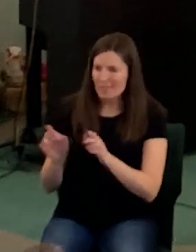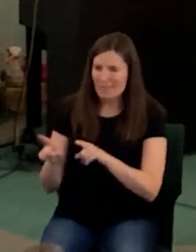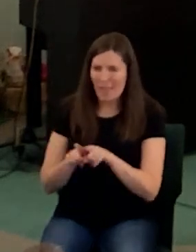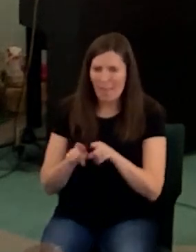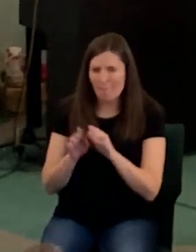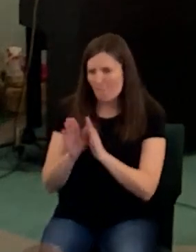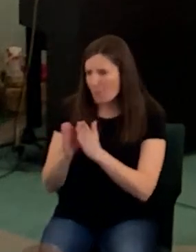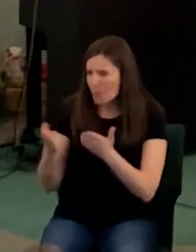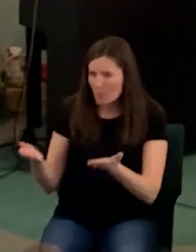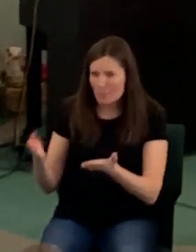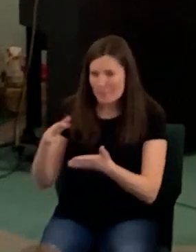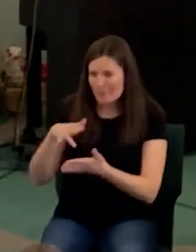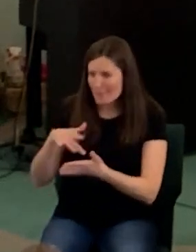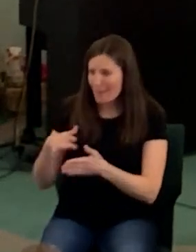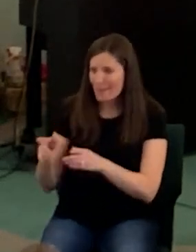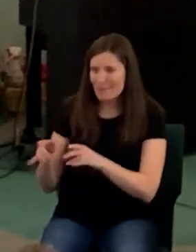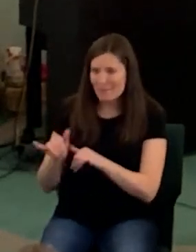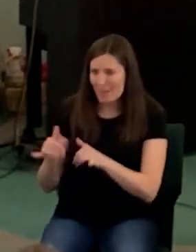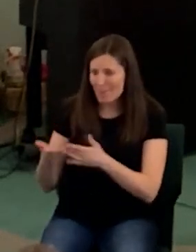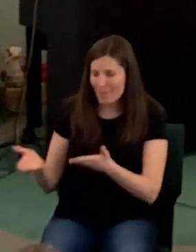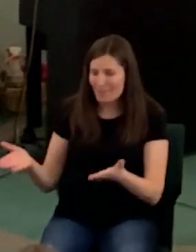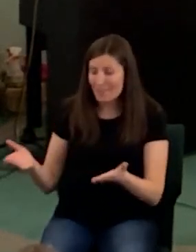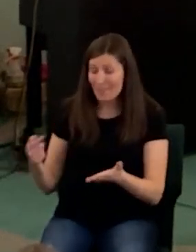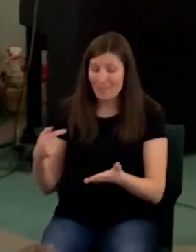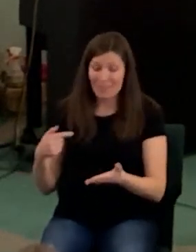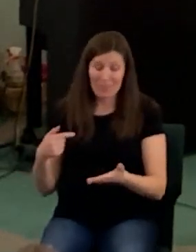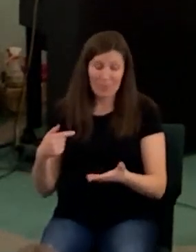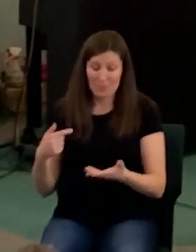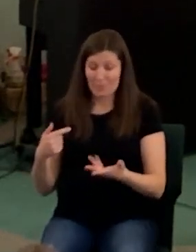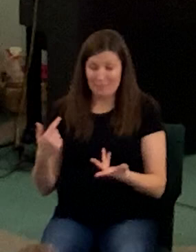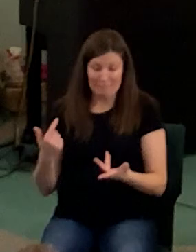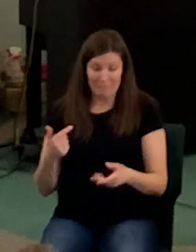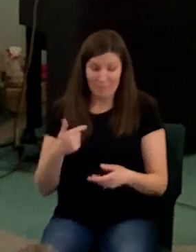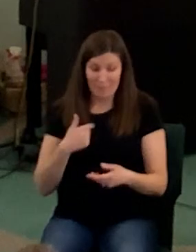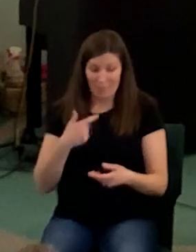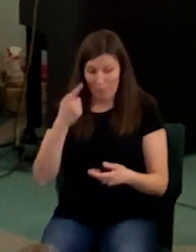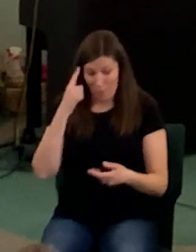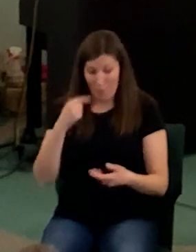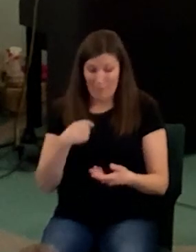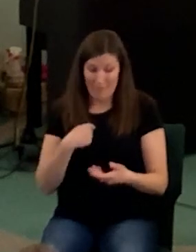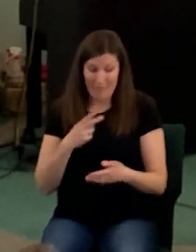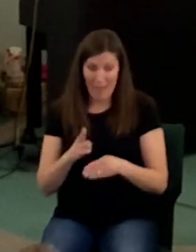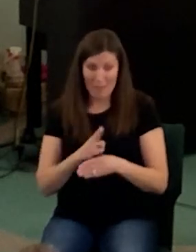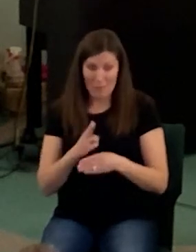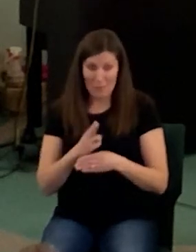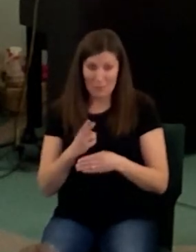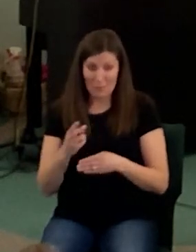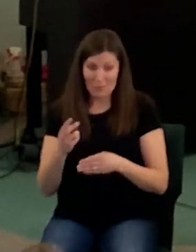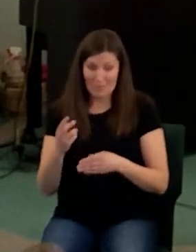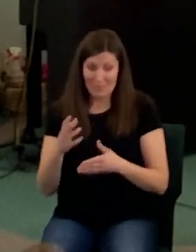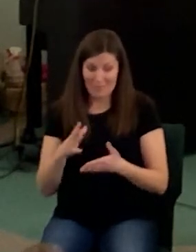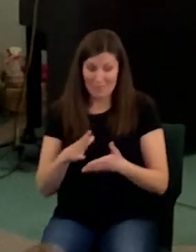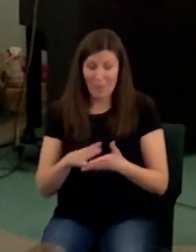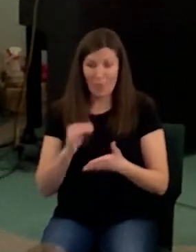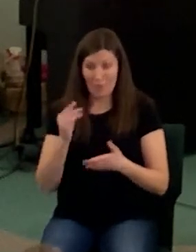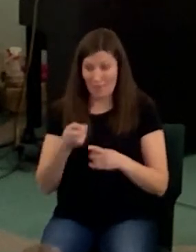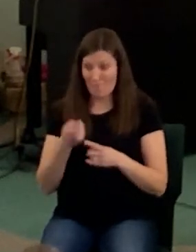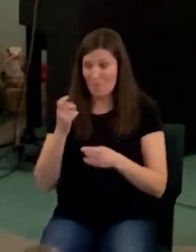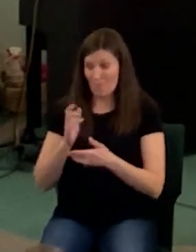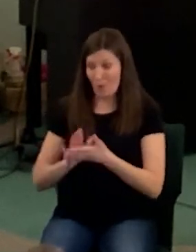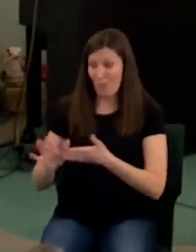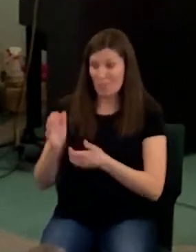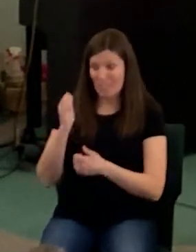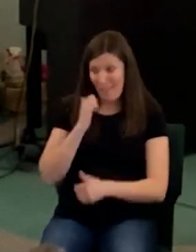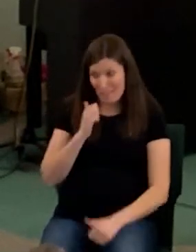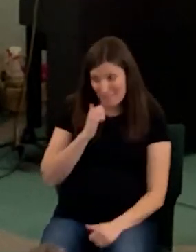people. I had to tell him, for me at least, I use what I learned every single day. And I find myself going